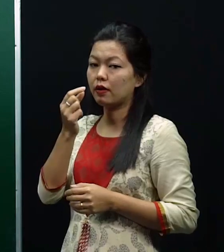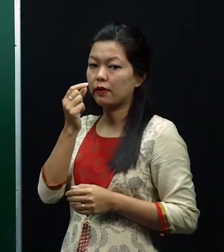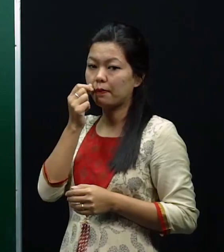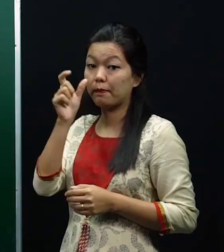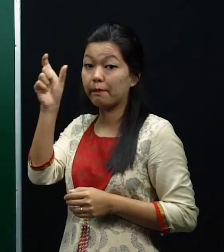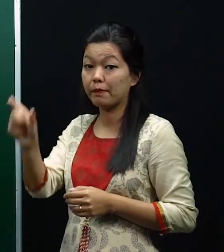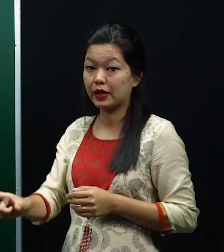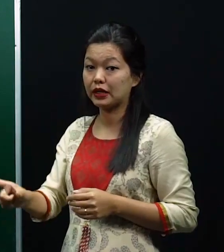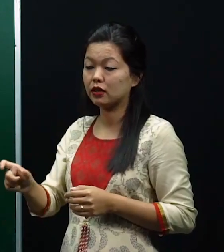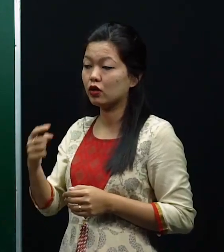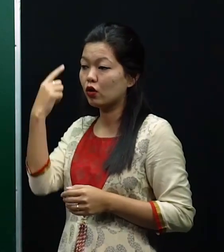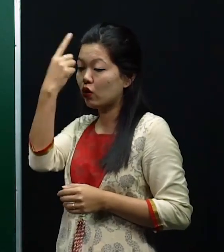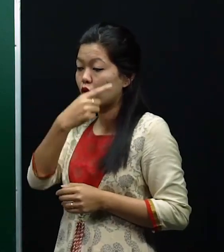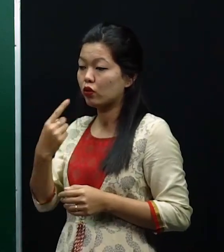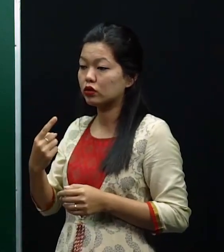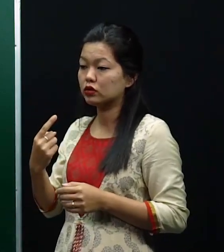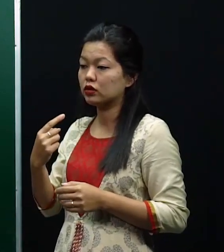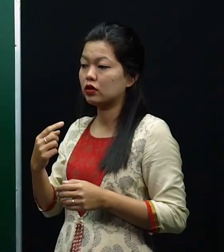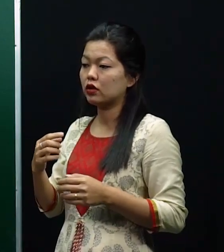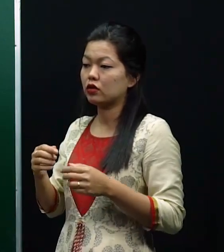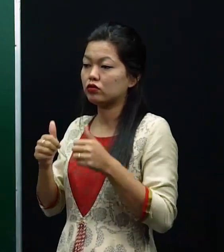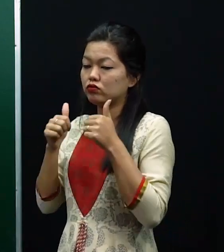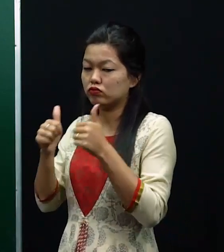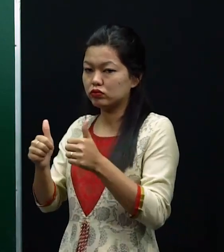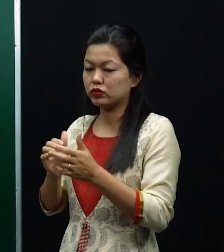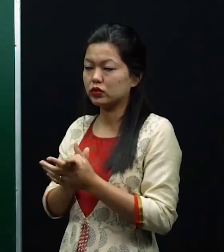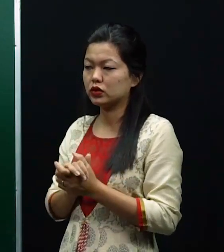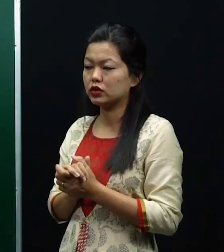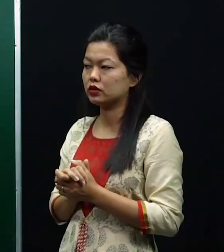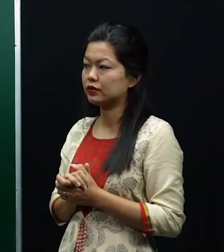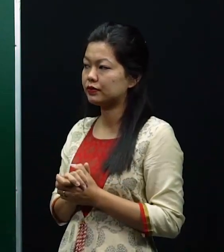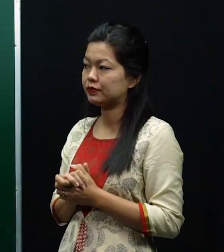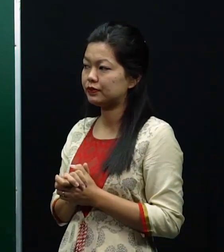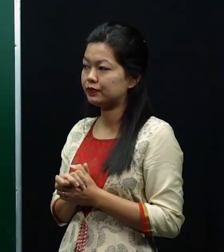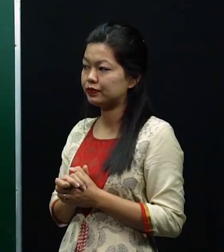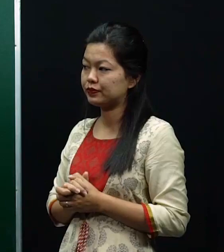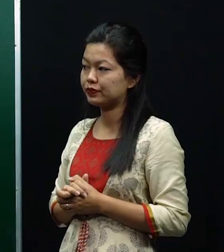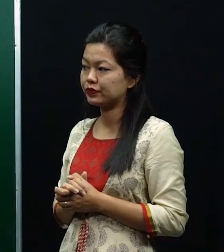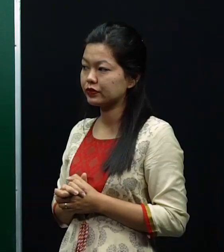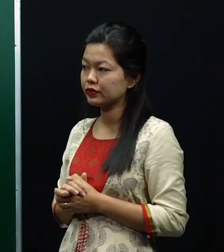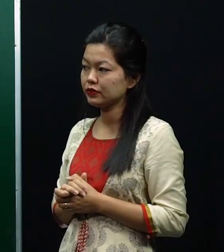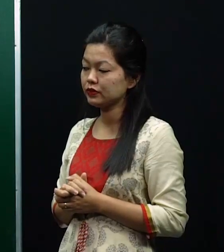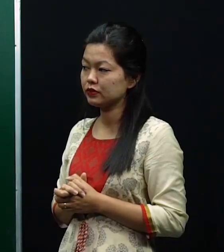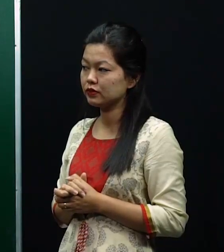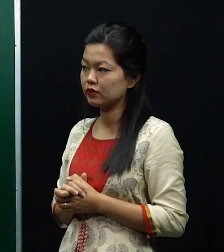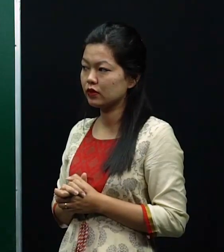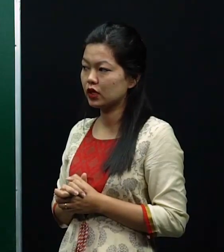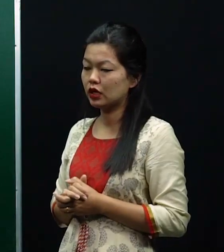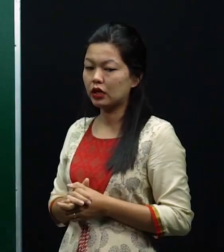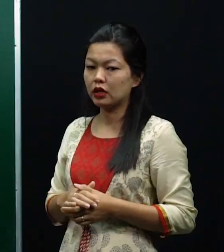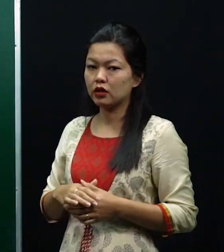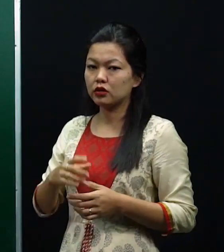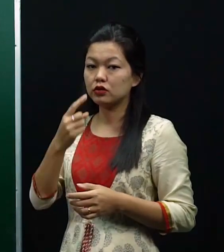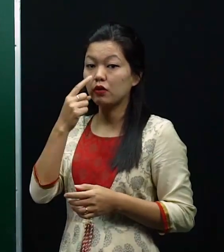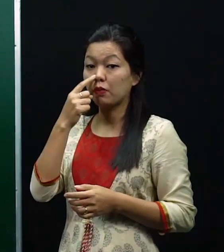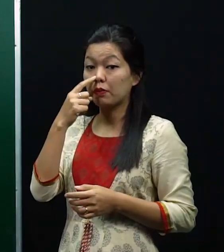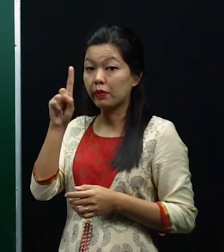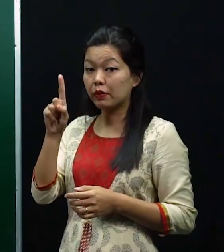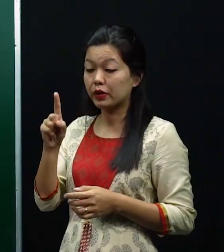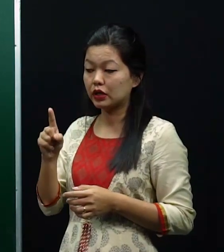his mother whether he will be able to see this man when he was still alive. His mother did not want to disappoint